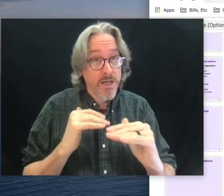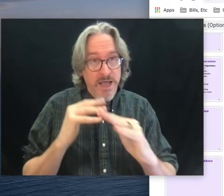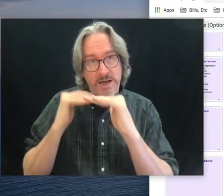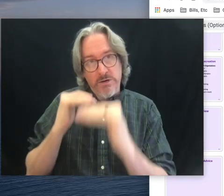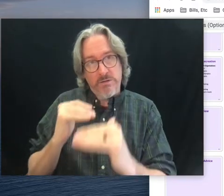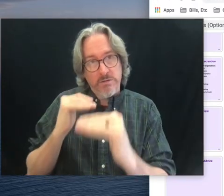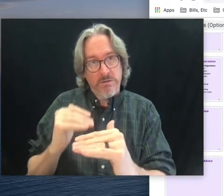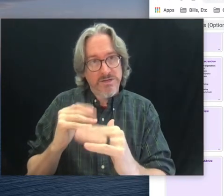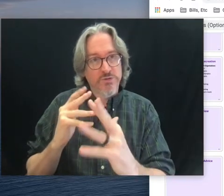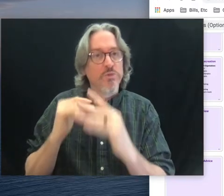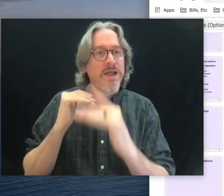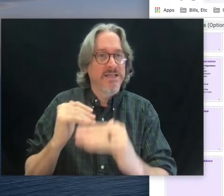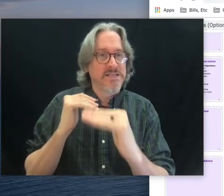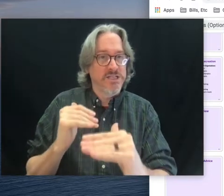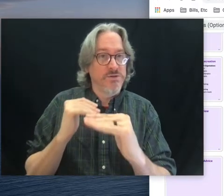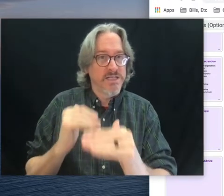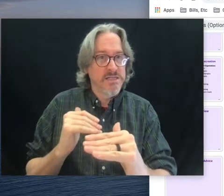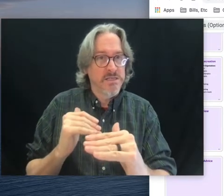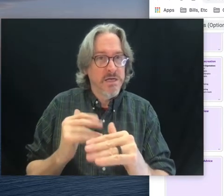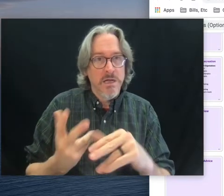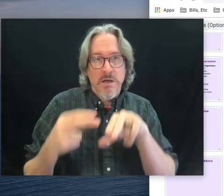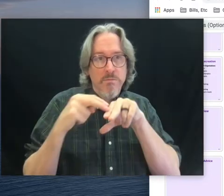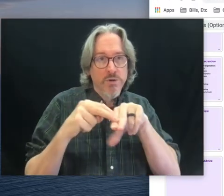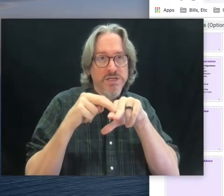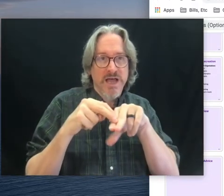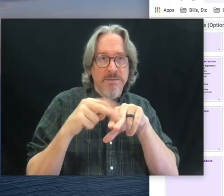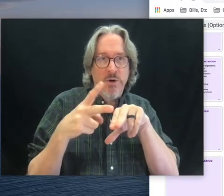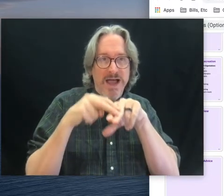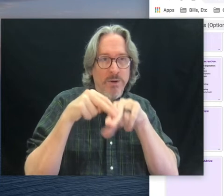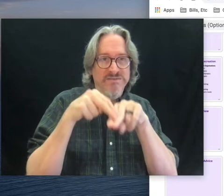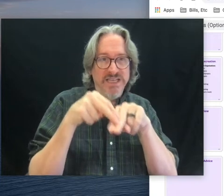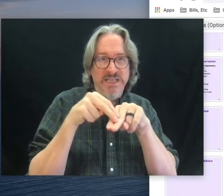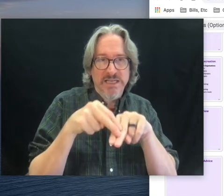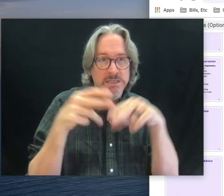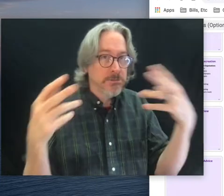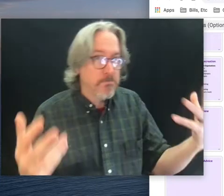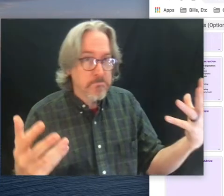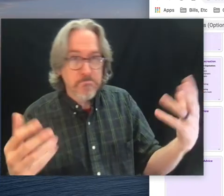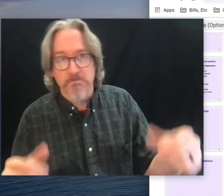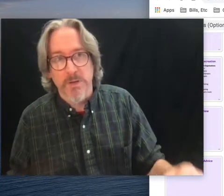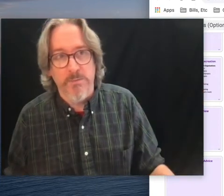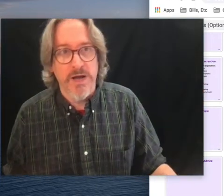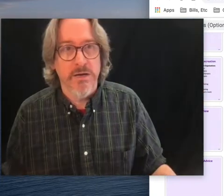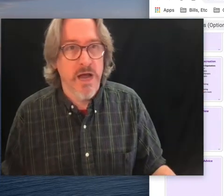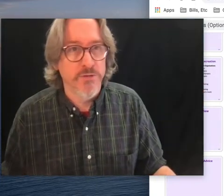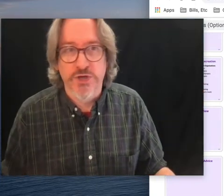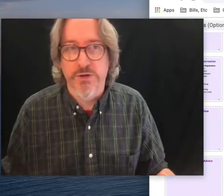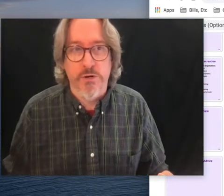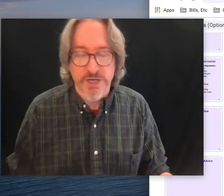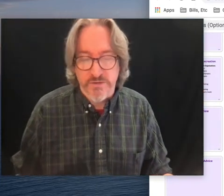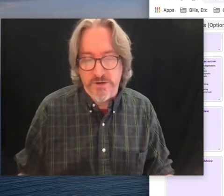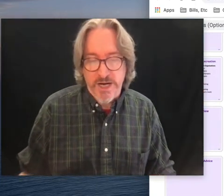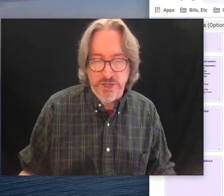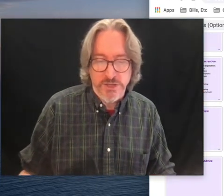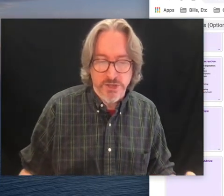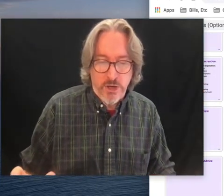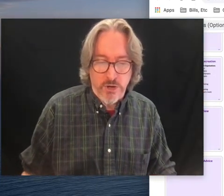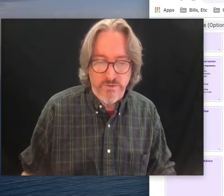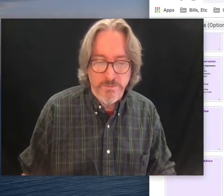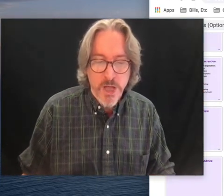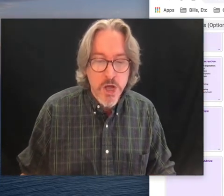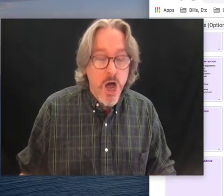snowboarding. And True Way tends to use this. Most of the time in Ohio, I've seen this, but I'm sure there are regional